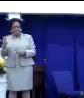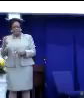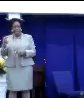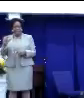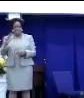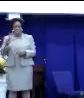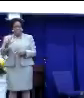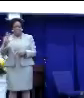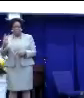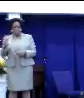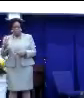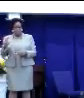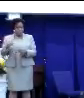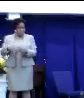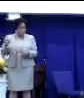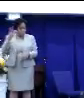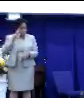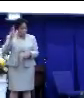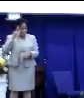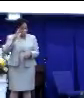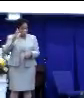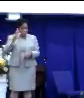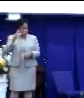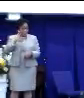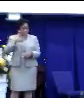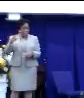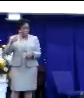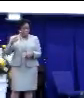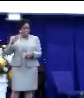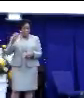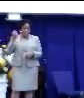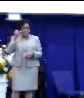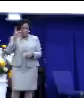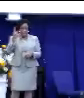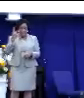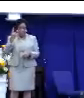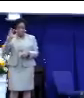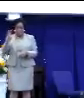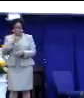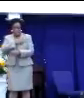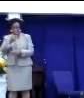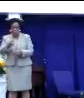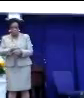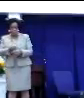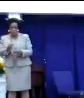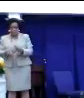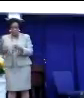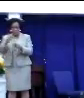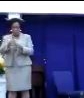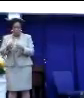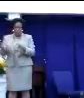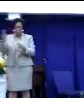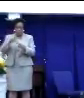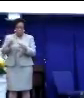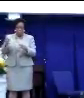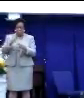prove it, so that's why people still go. But listen here, so you're going to see that to the sixth power, amen, it multiplies more than